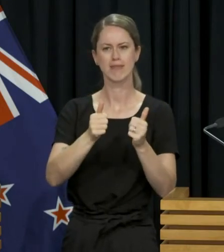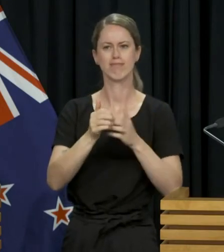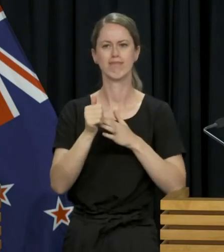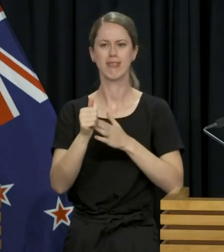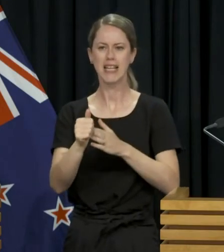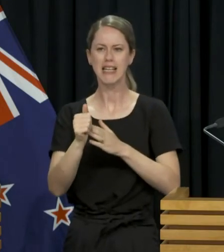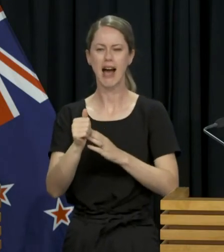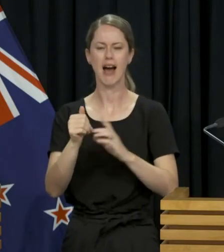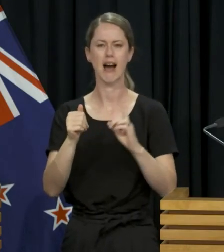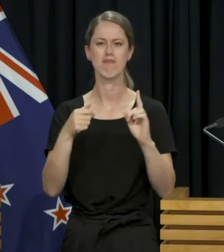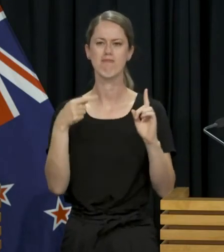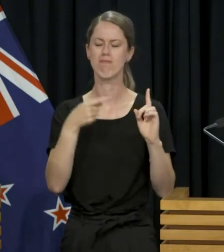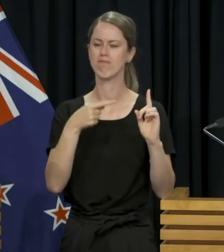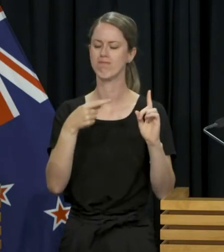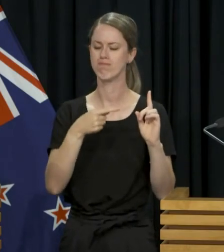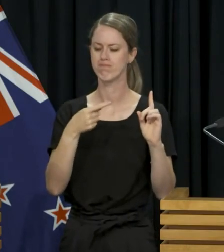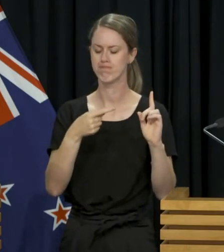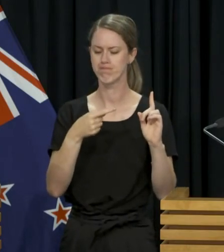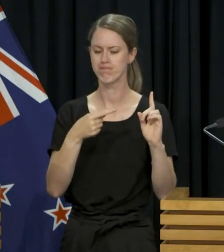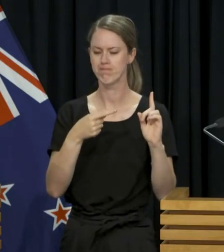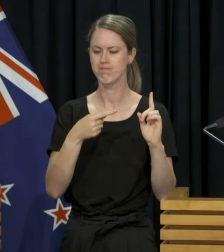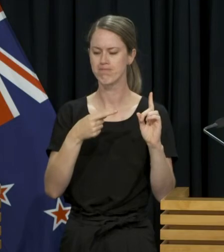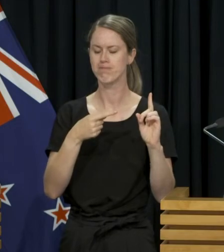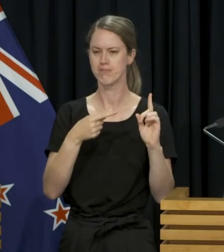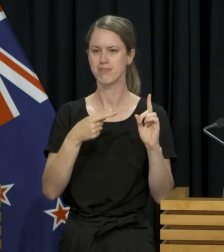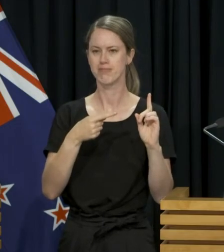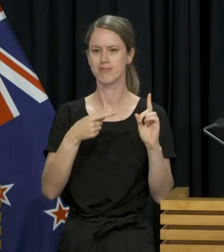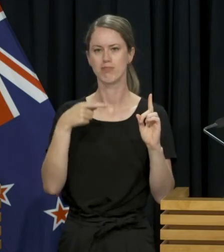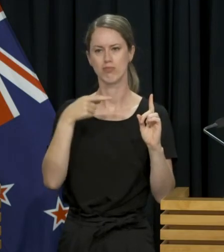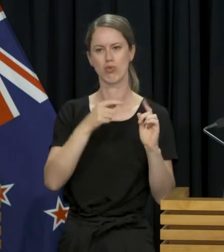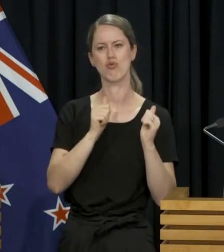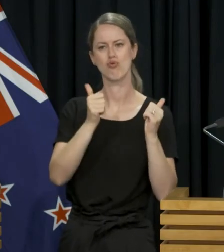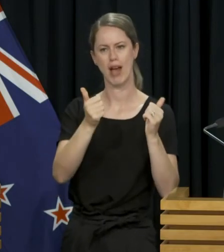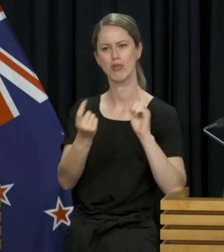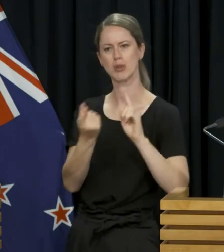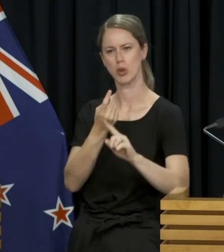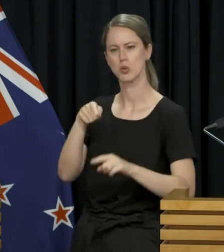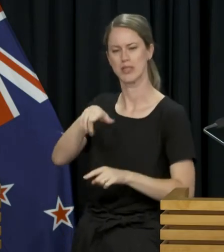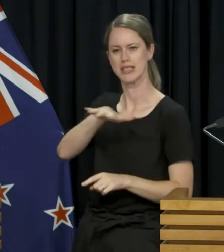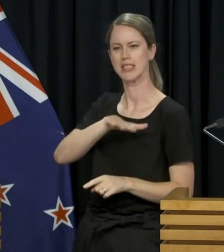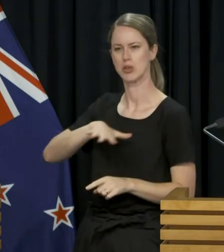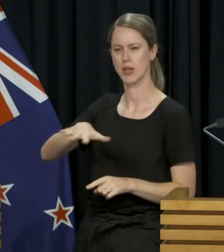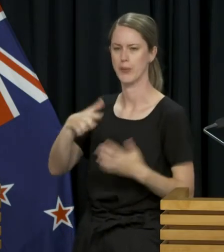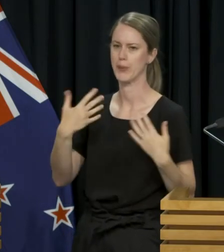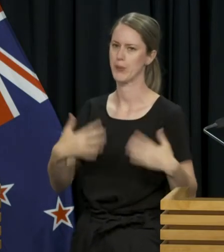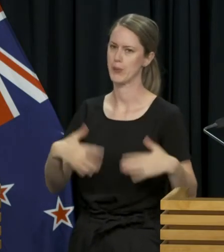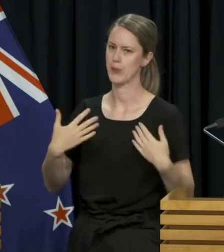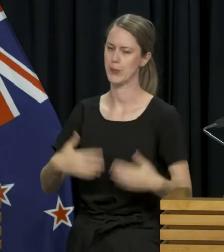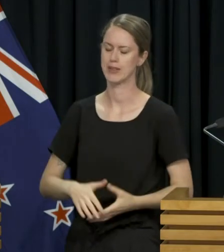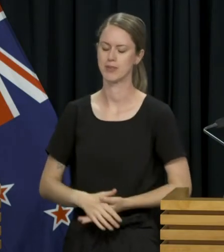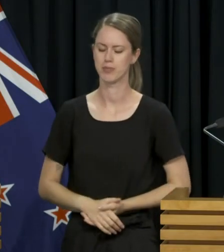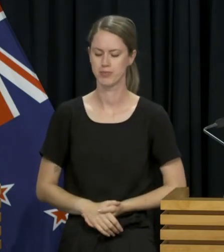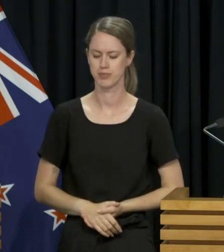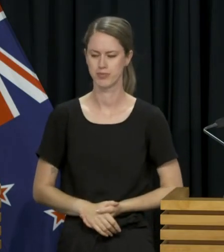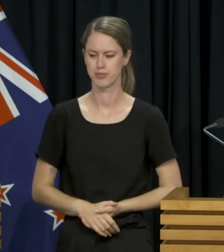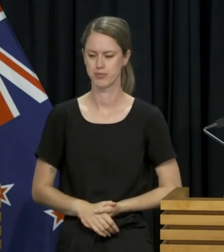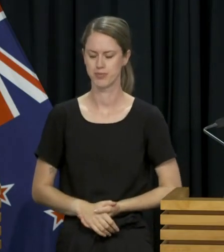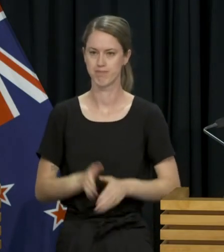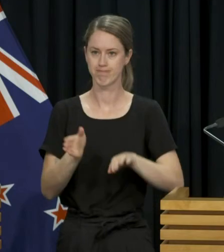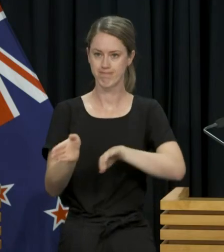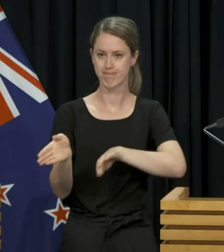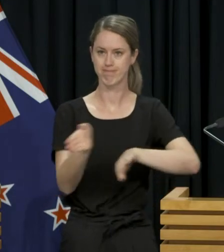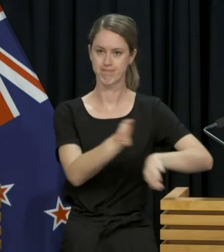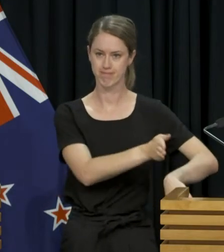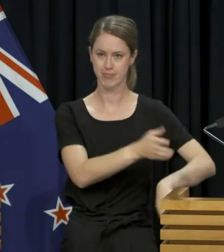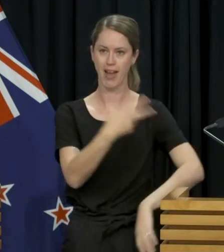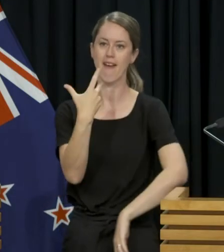of leadership in his response to COVID-19. That is very much appreciated. So our vaccination